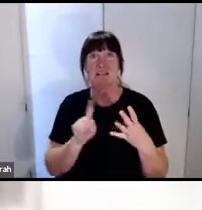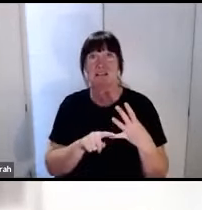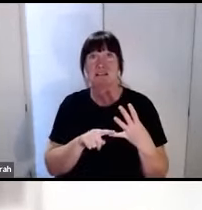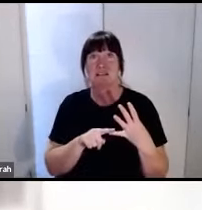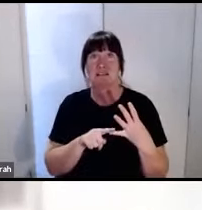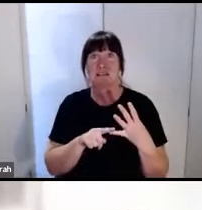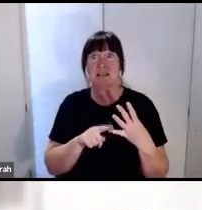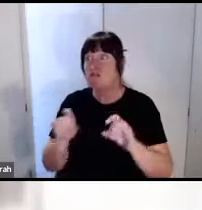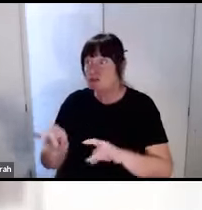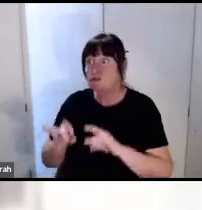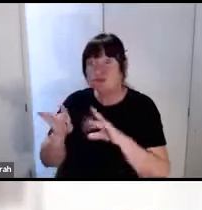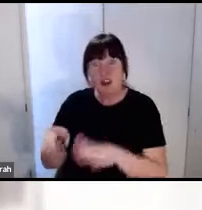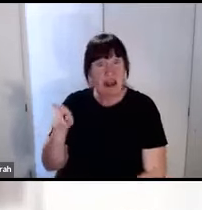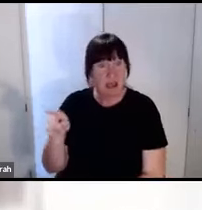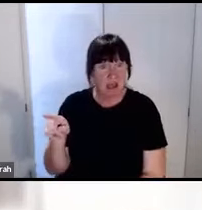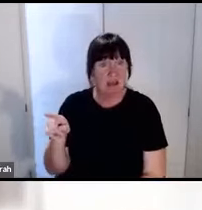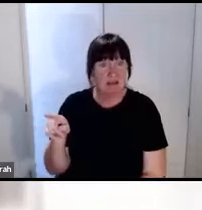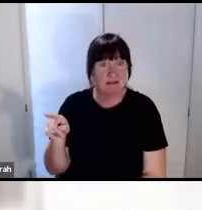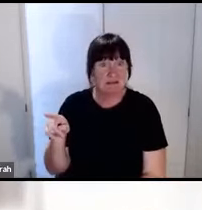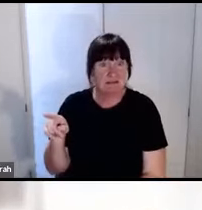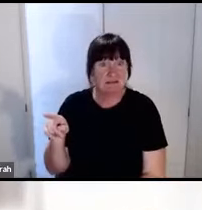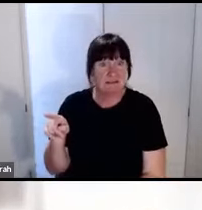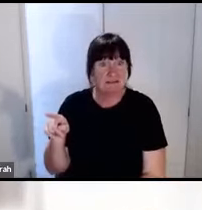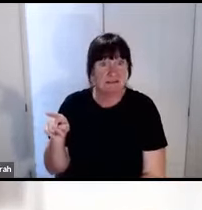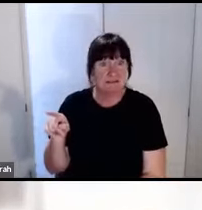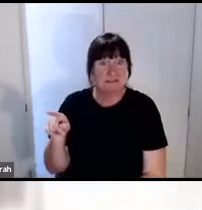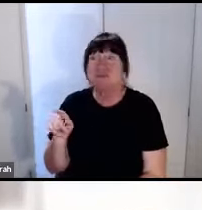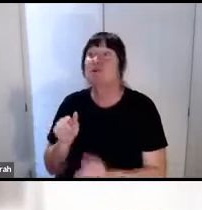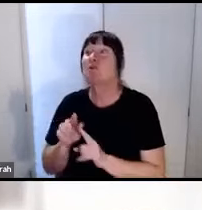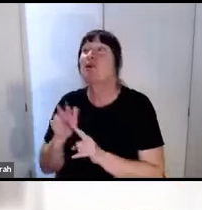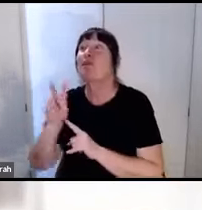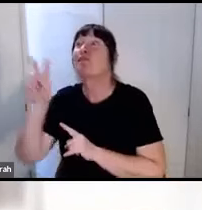even in Australia, you know, if you don't want to look that far.